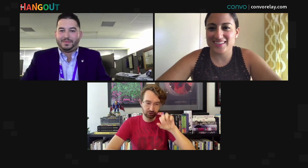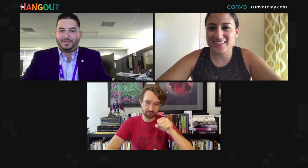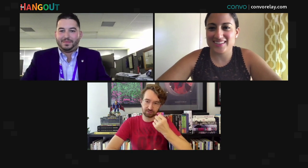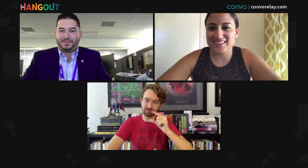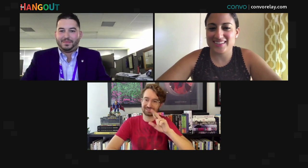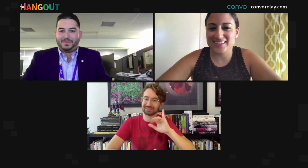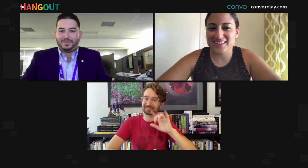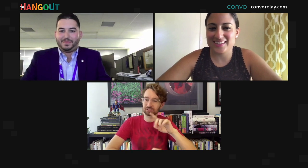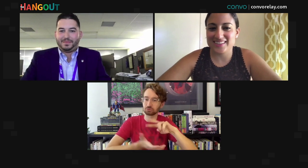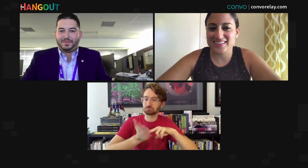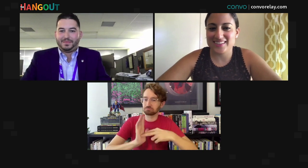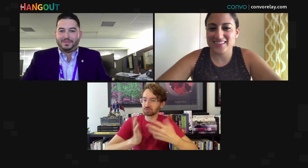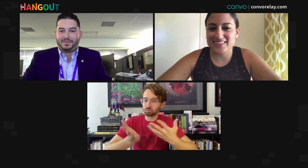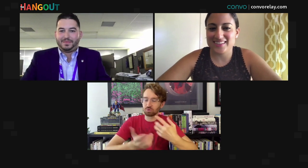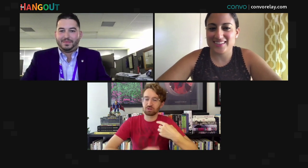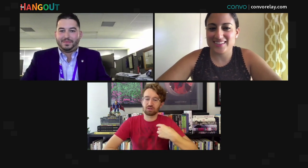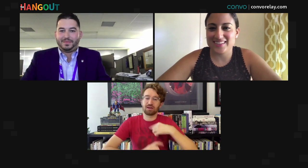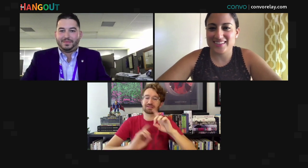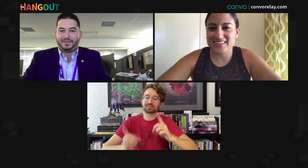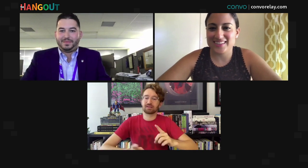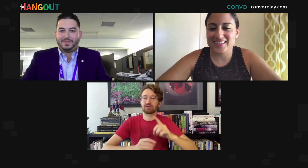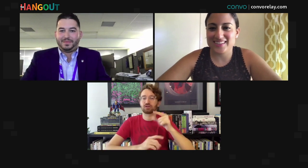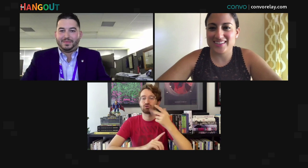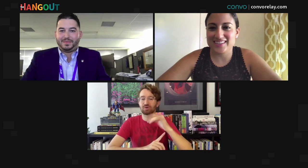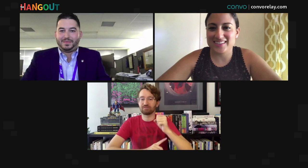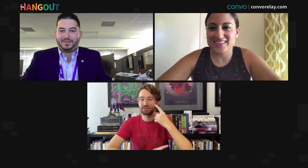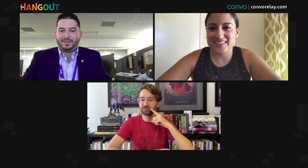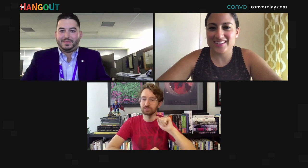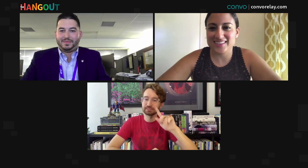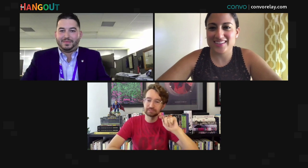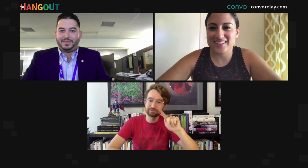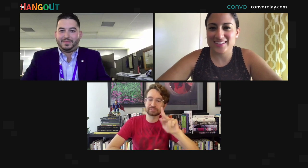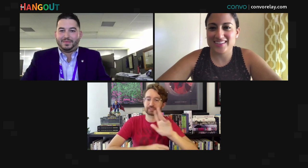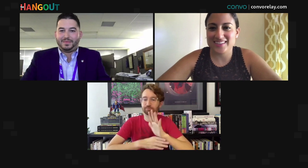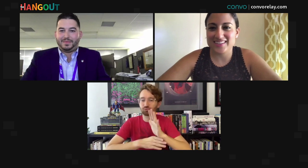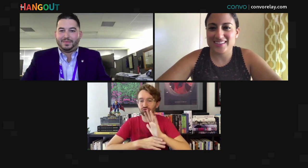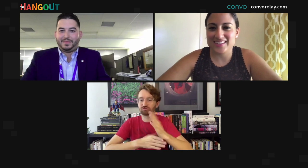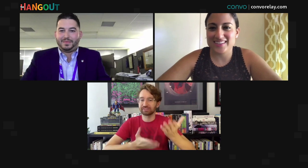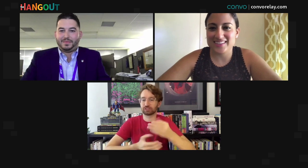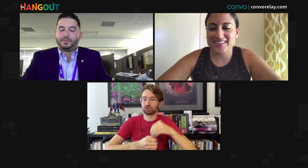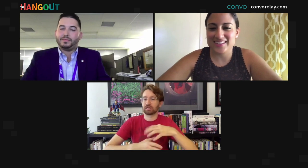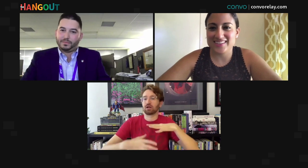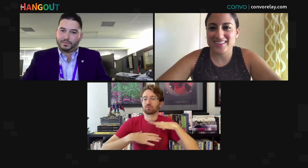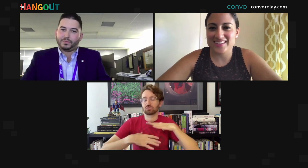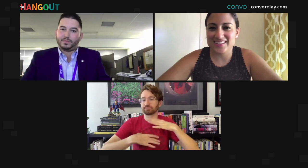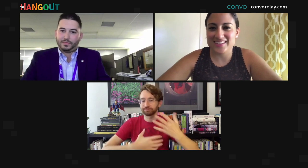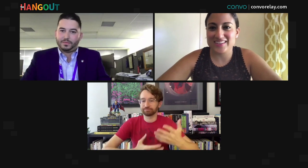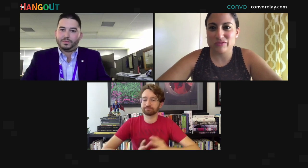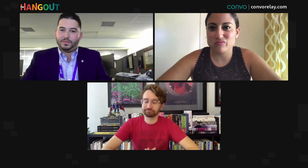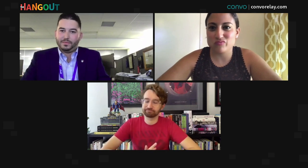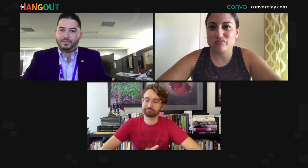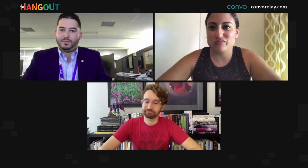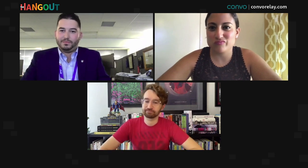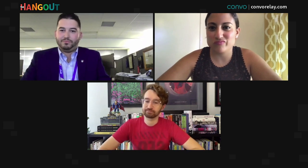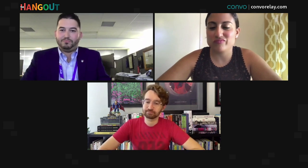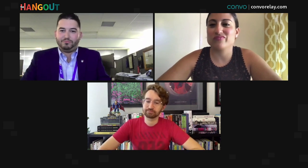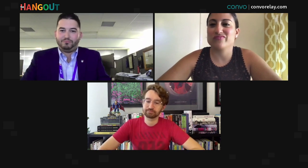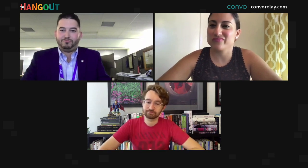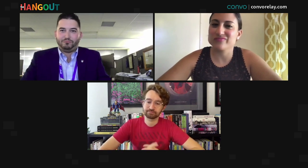part of the Art Directors Guild. And what I do is I design graphics for TV